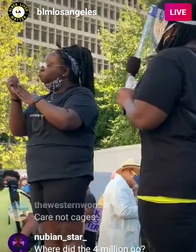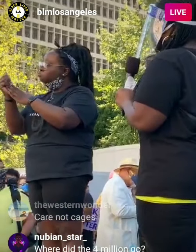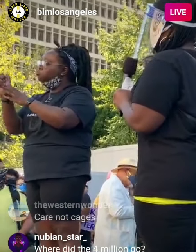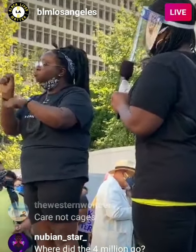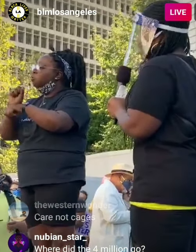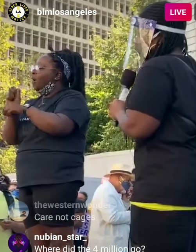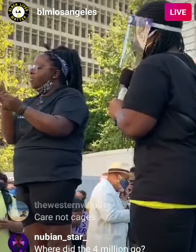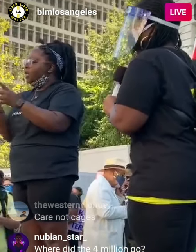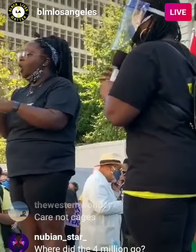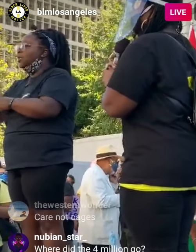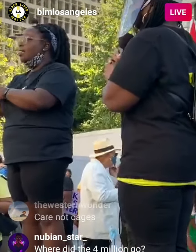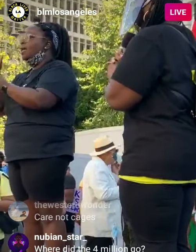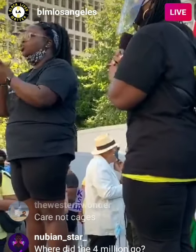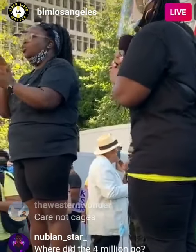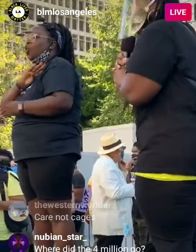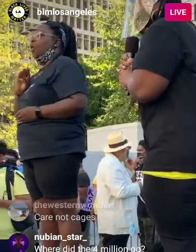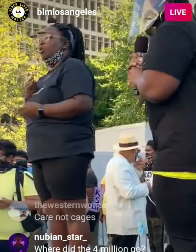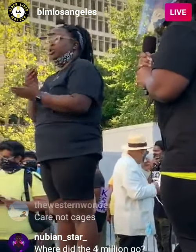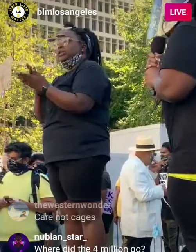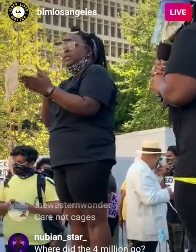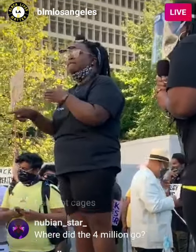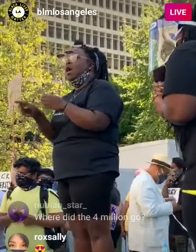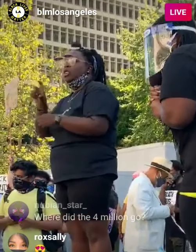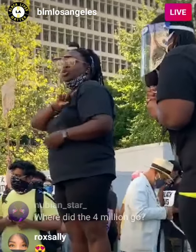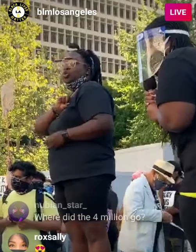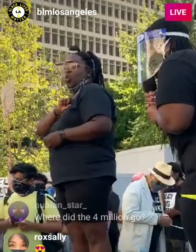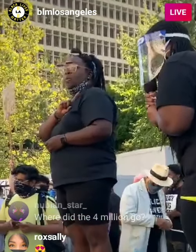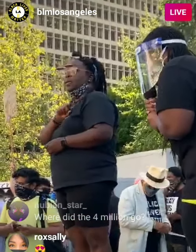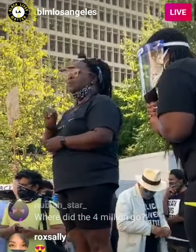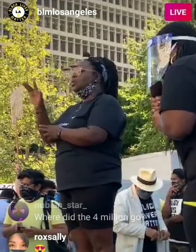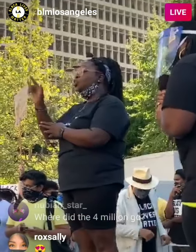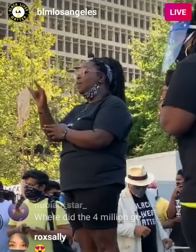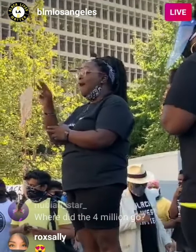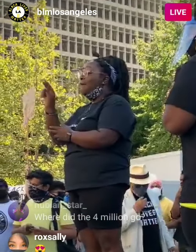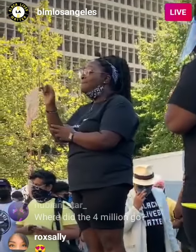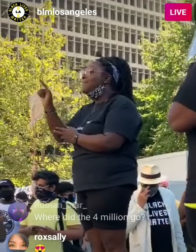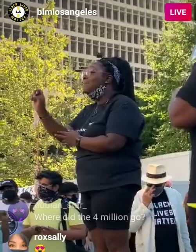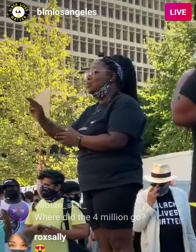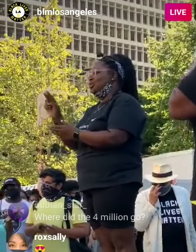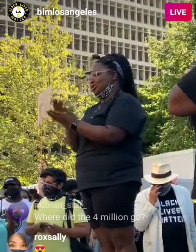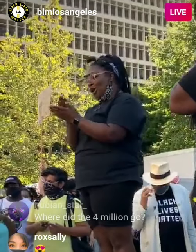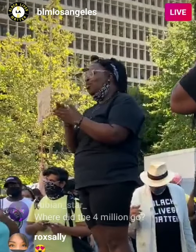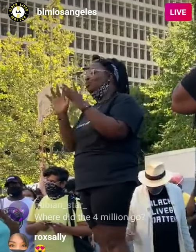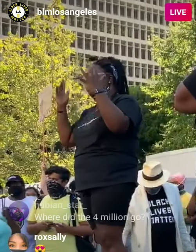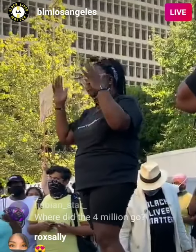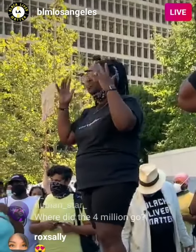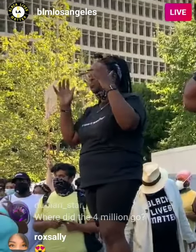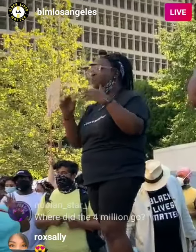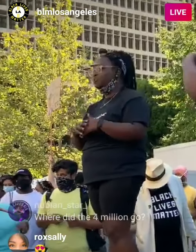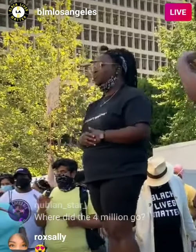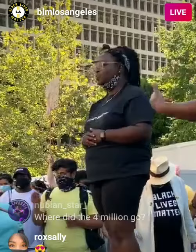caused LA School Board to defund the school police by $25 million.